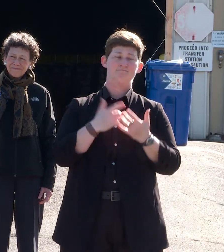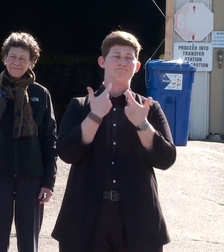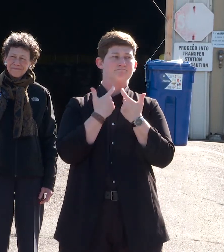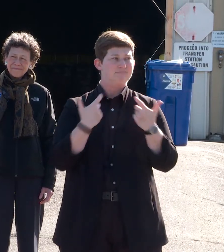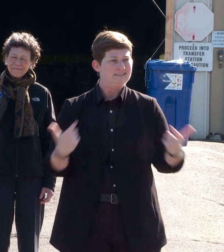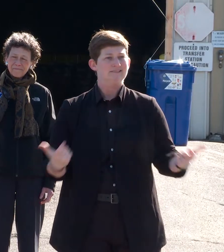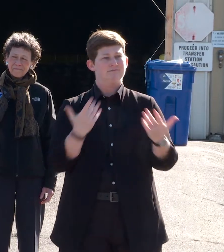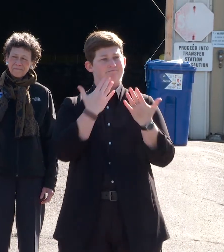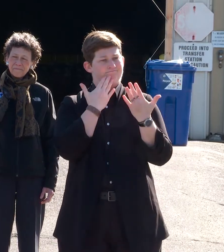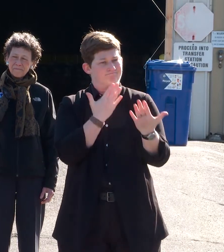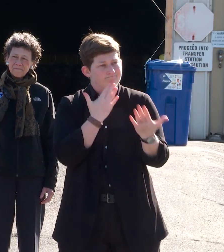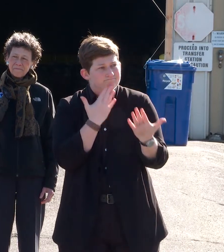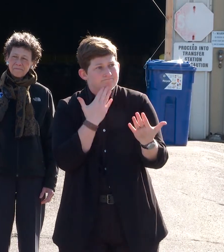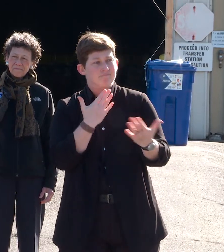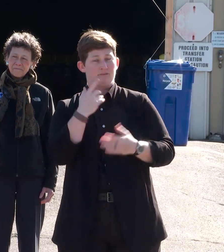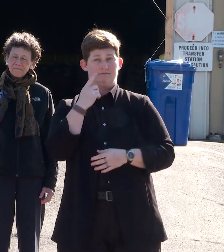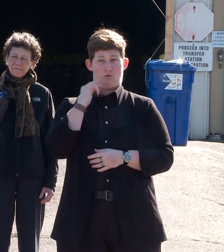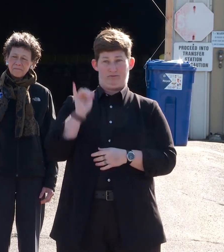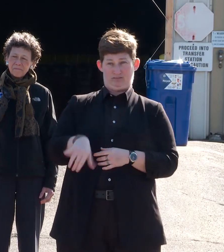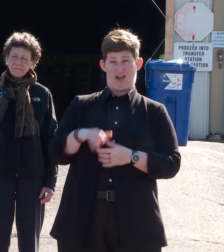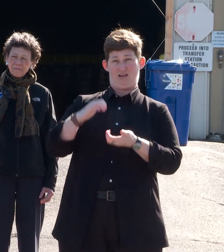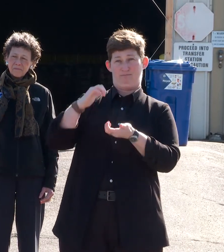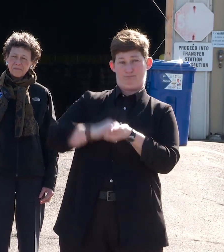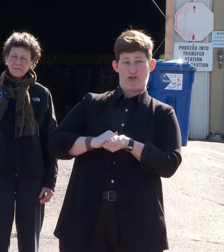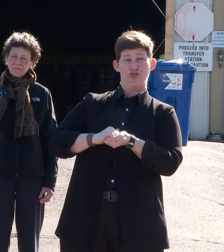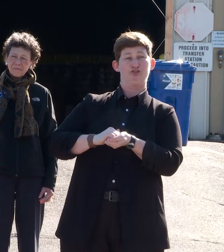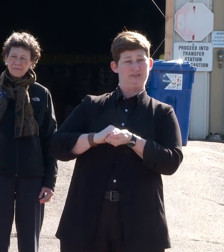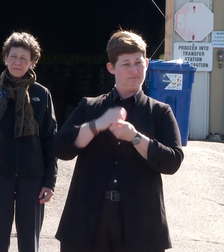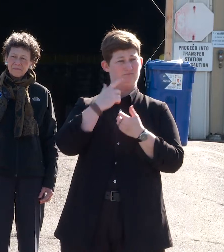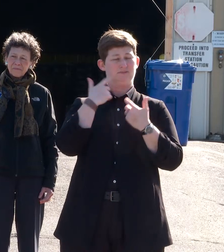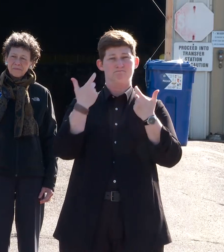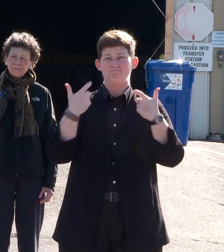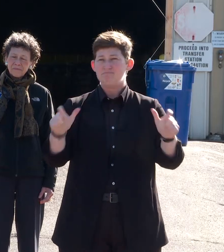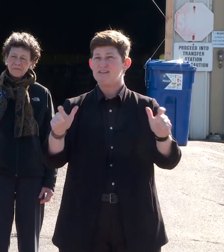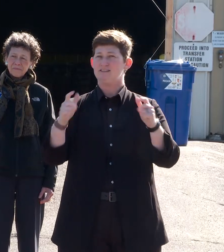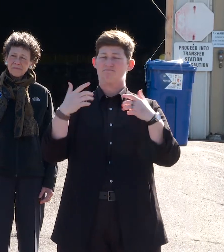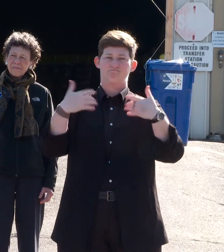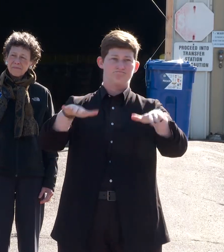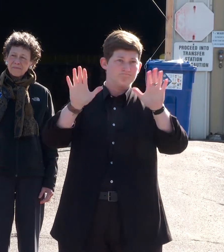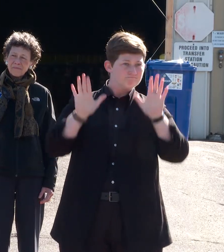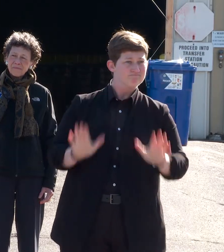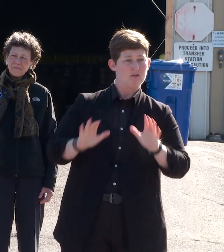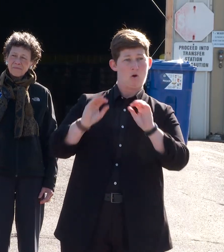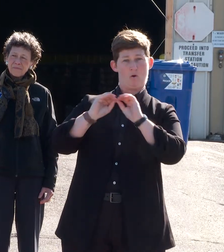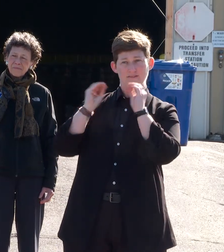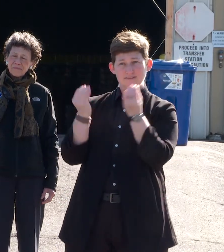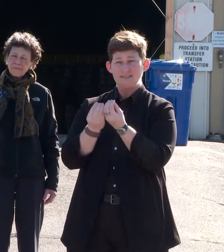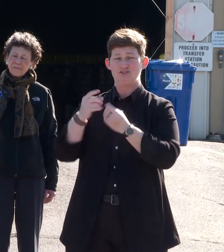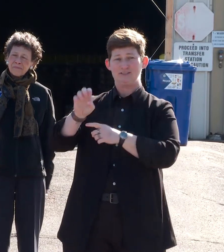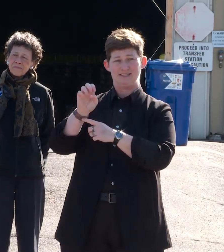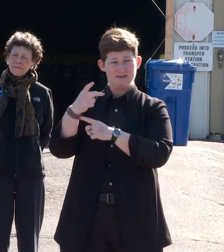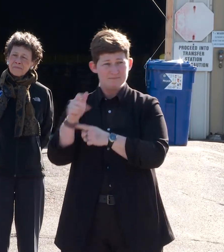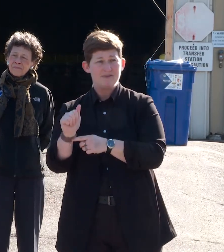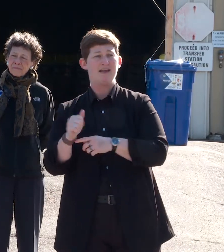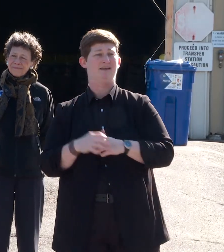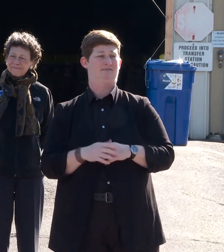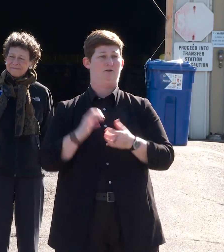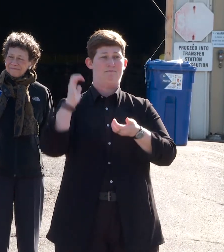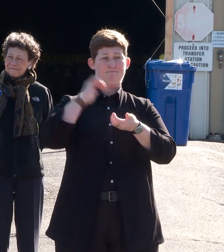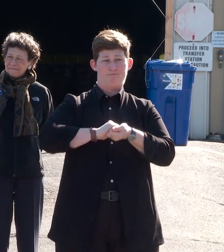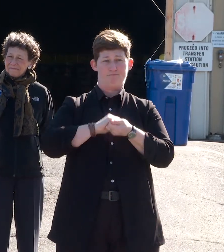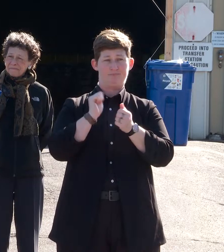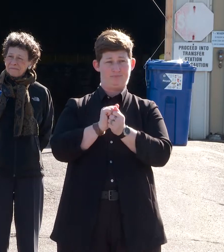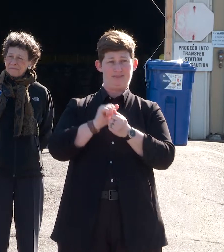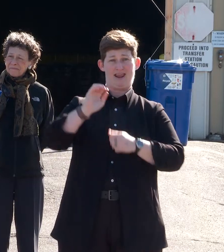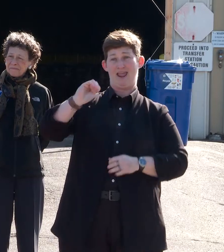to make happen. Partnerships with incredible organizations like the EPA, partnerships with the MPCA and